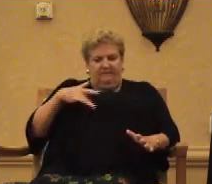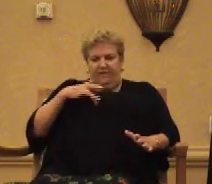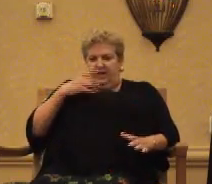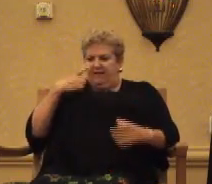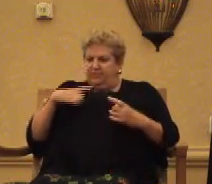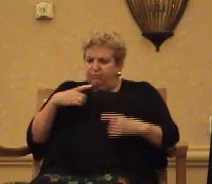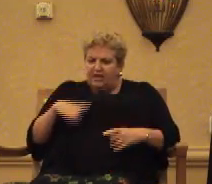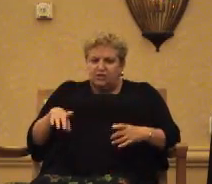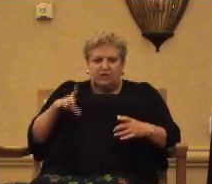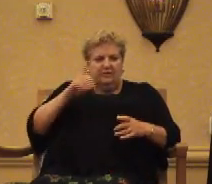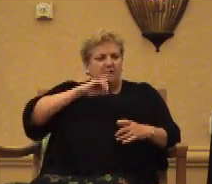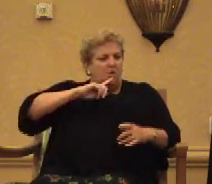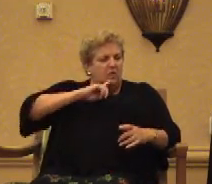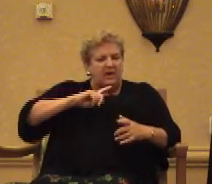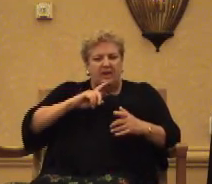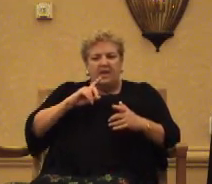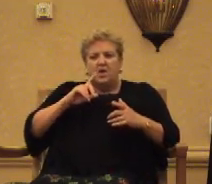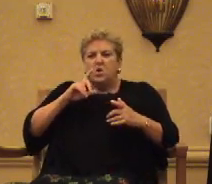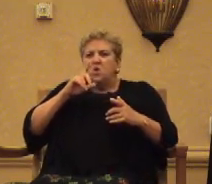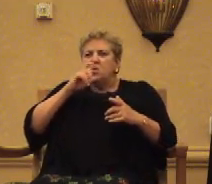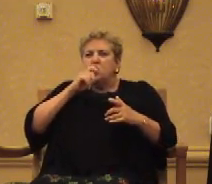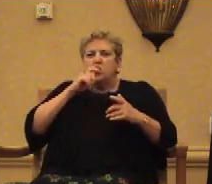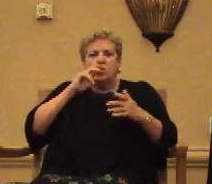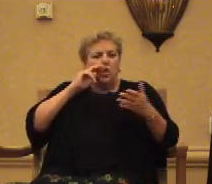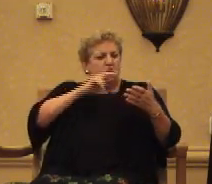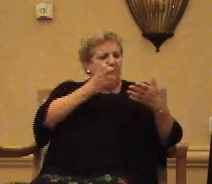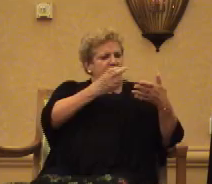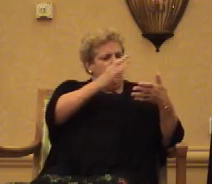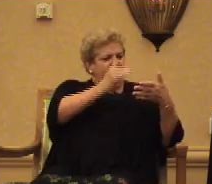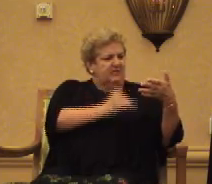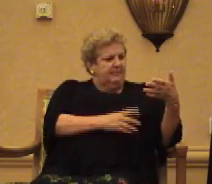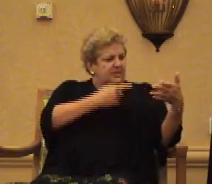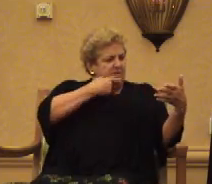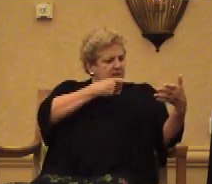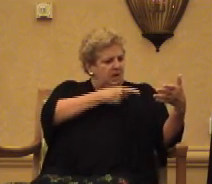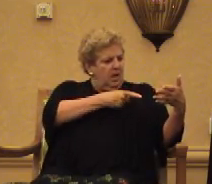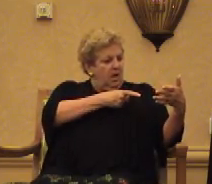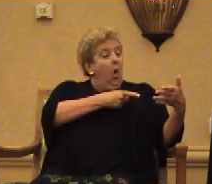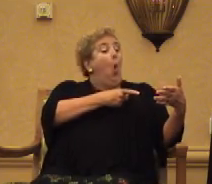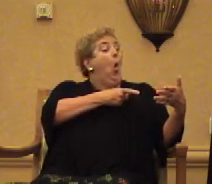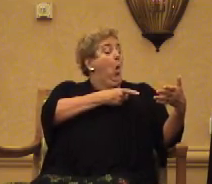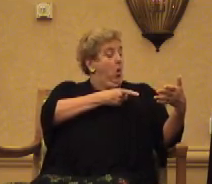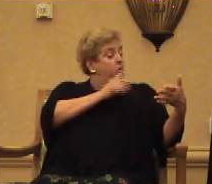of alcoholism, who looked at the 12 steps and went, oh yeah, that would work.